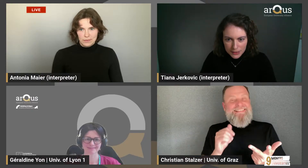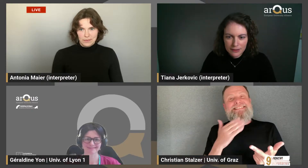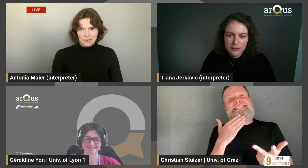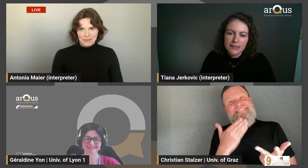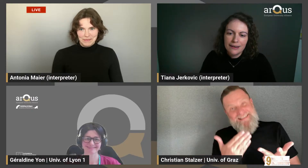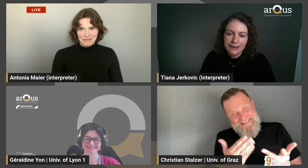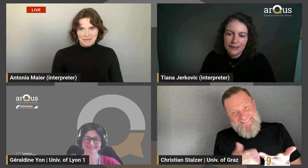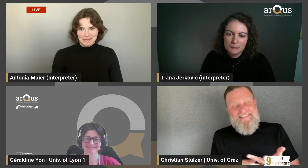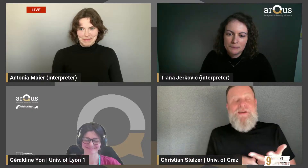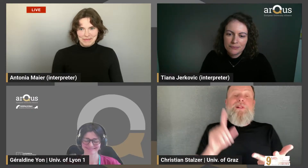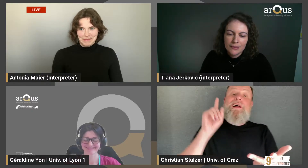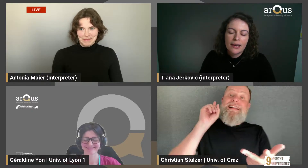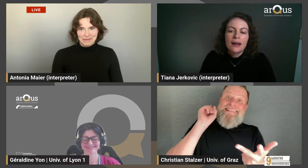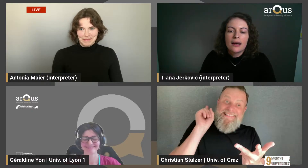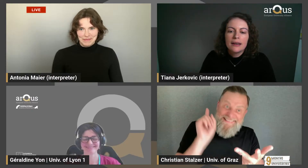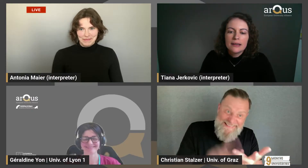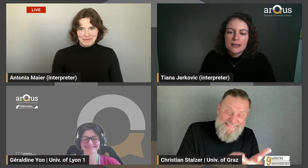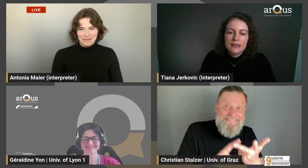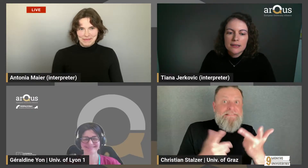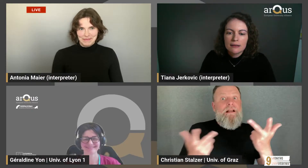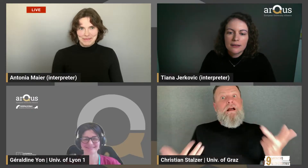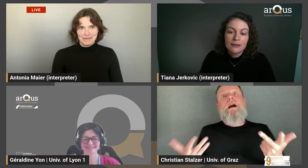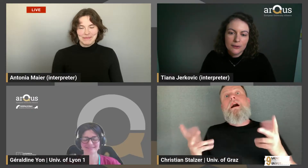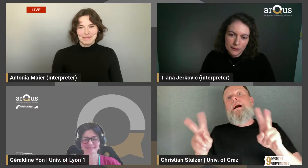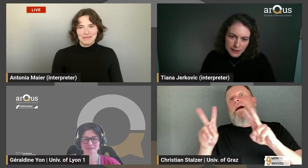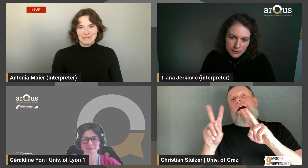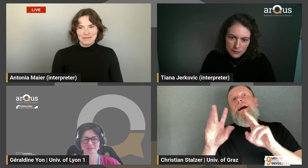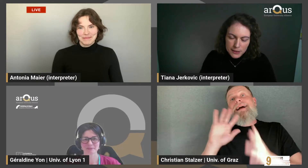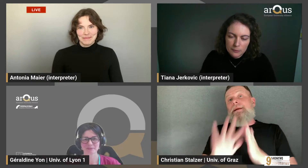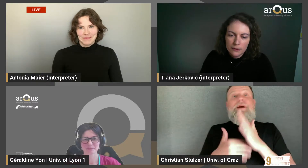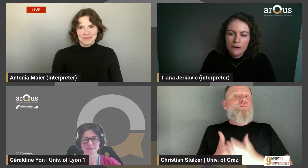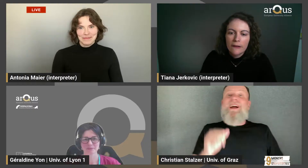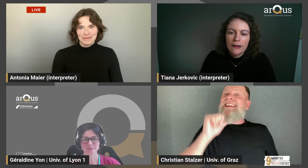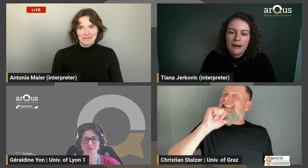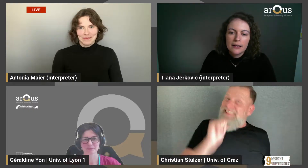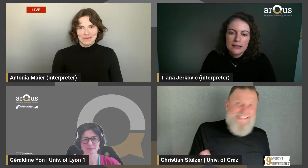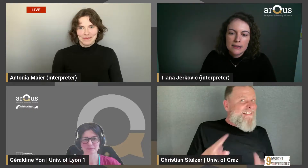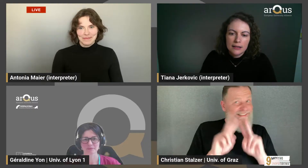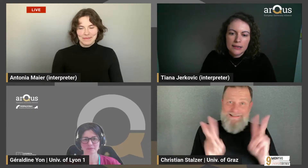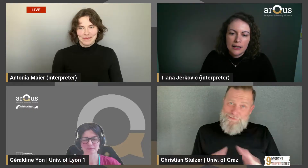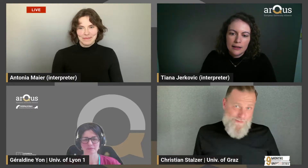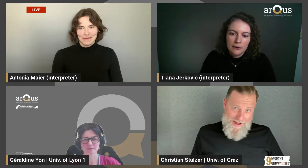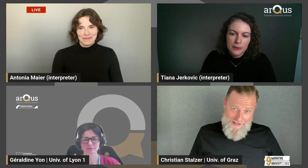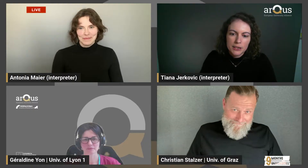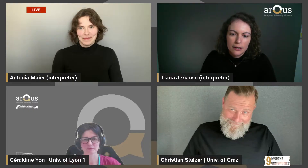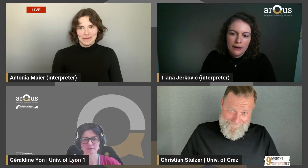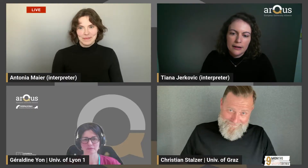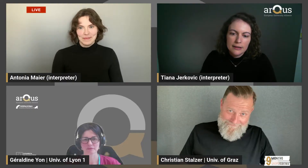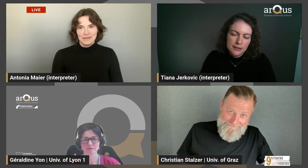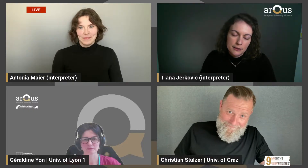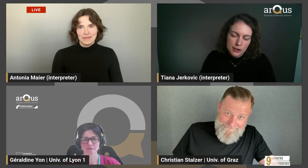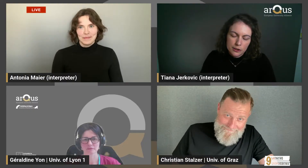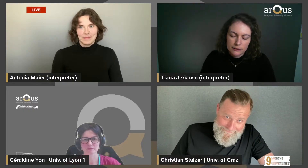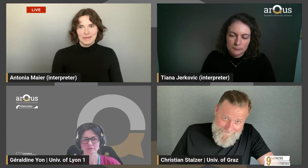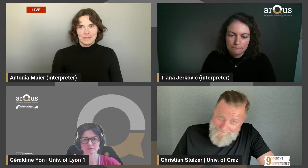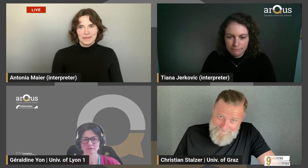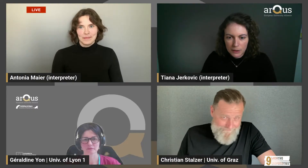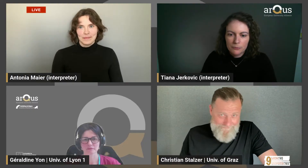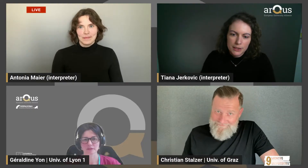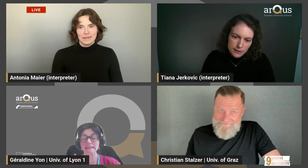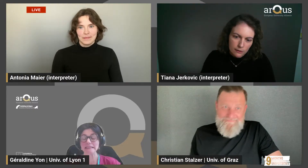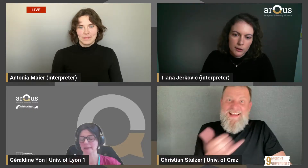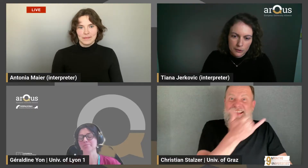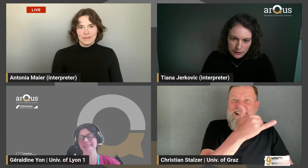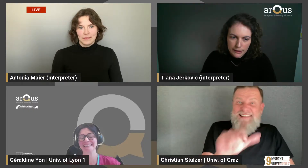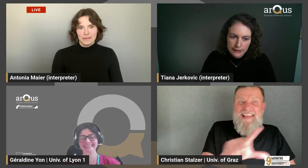third misunderstanding is that also sometimes happen, is that sign language is international,